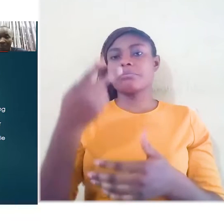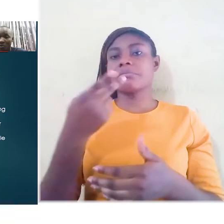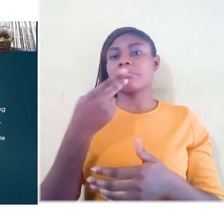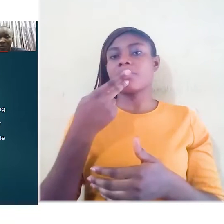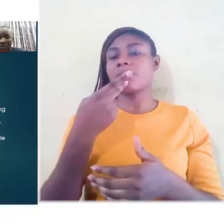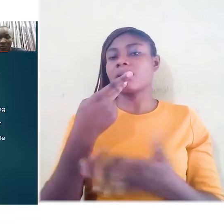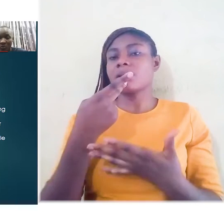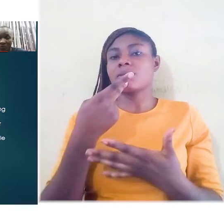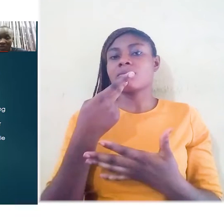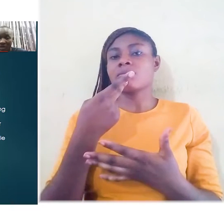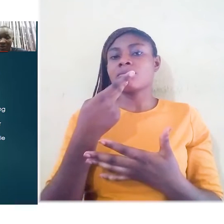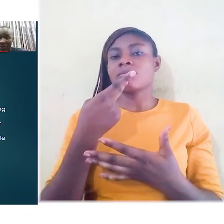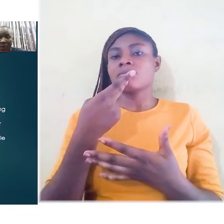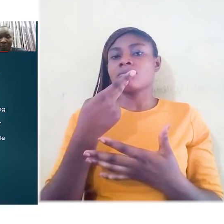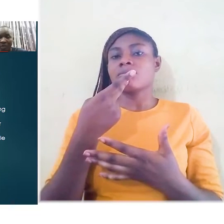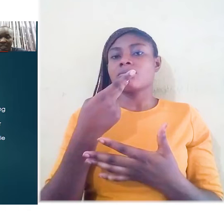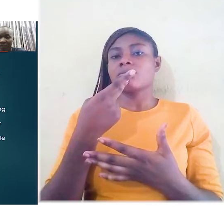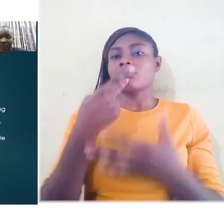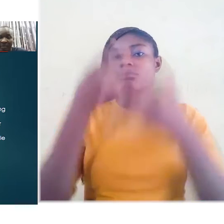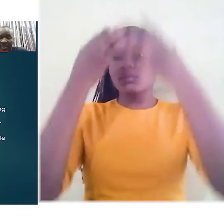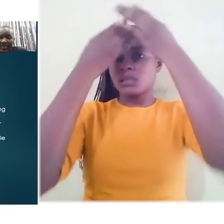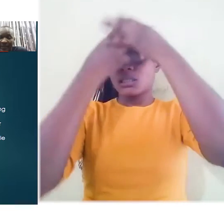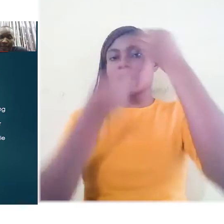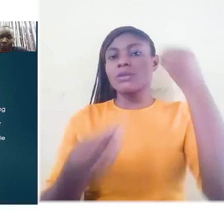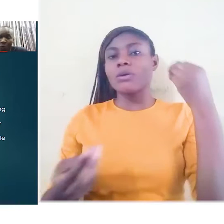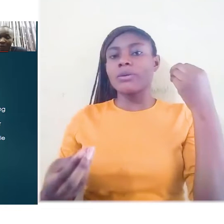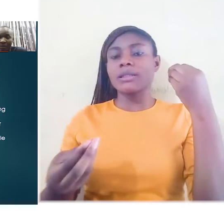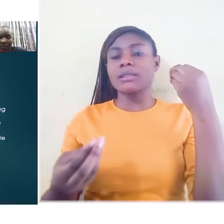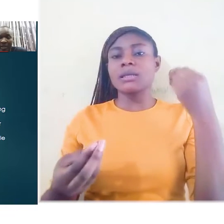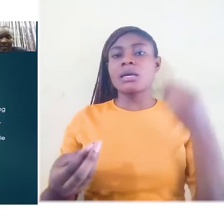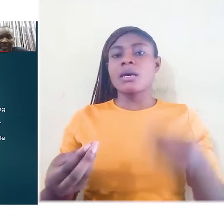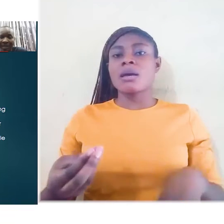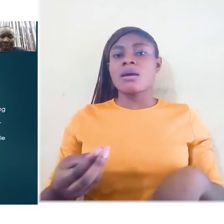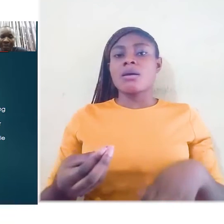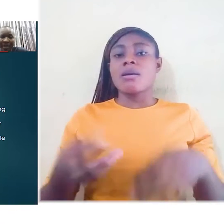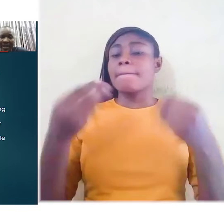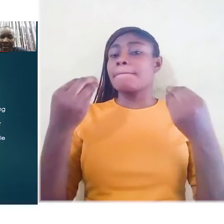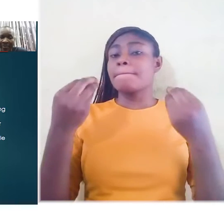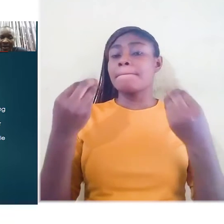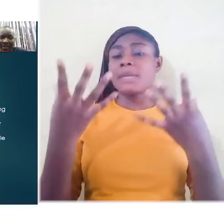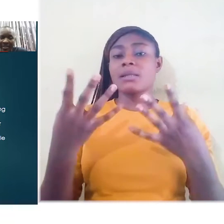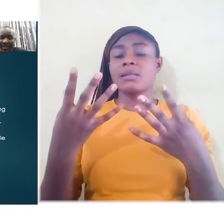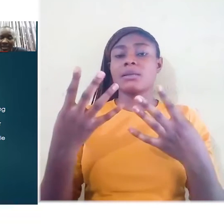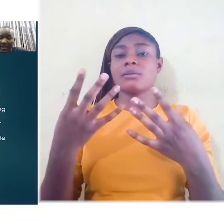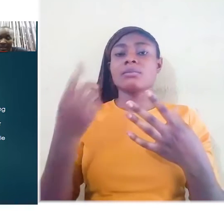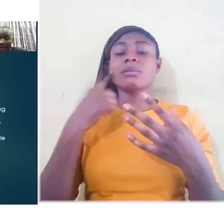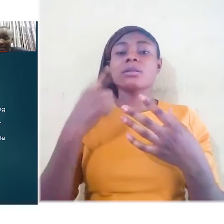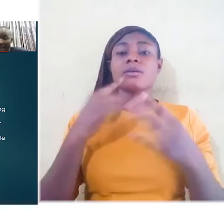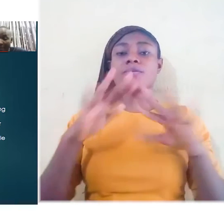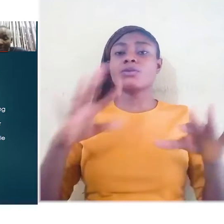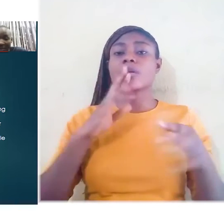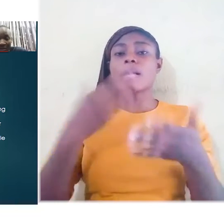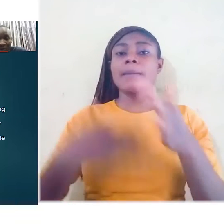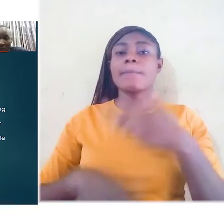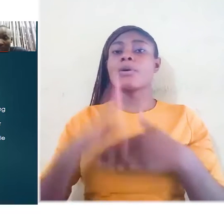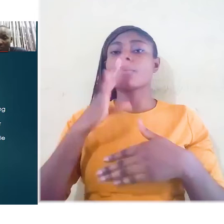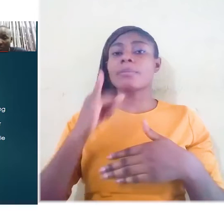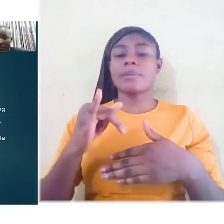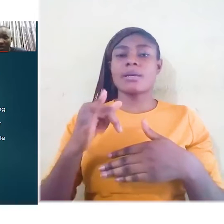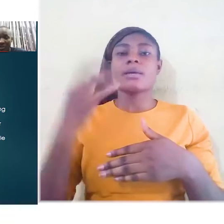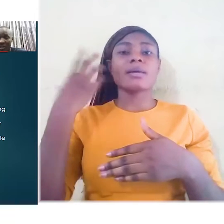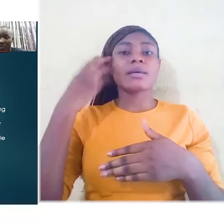language. Up to, as we've said already, up to 95% of deaf children in Nigeria are born by hearing parents, and they have little or